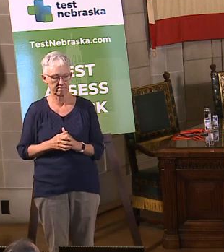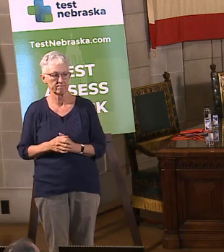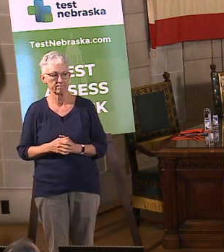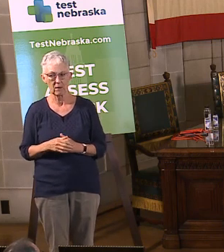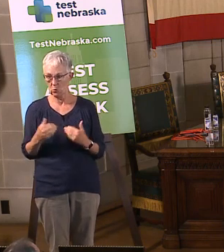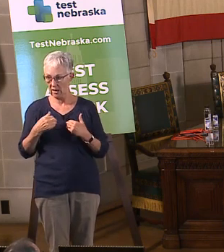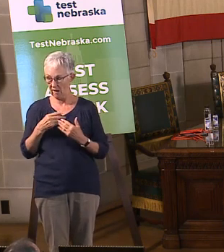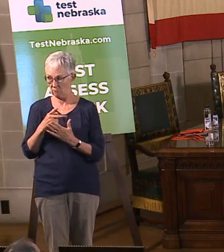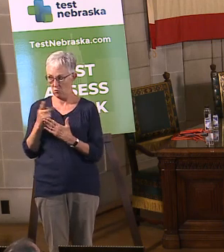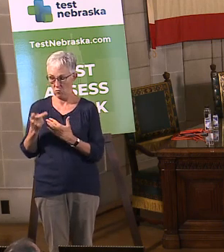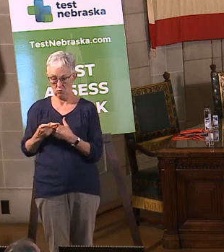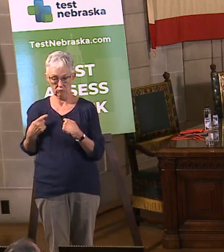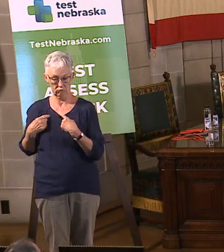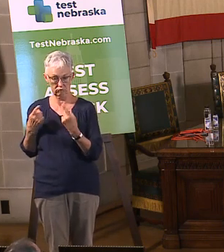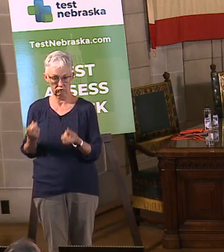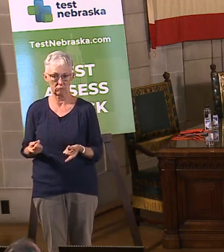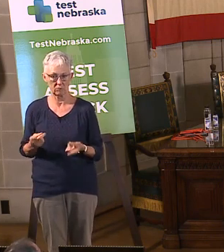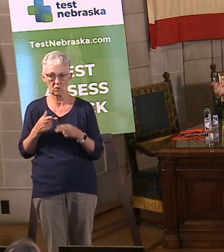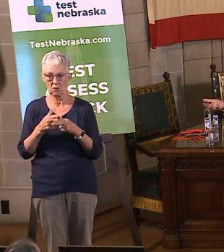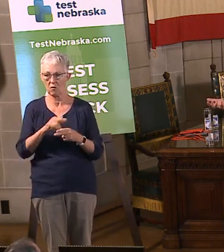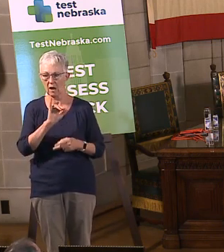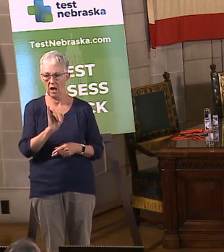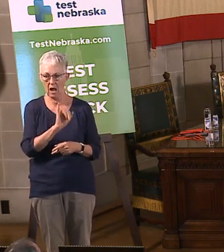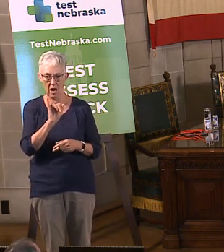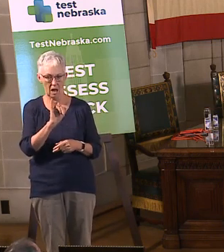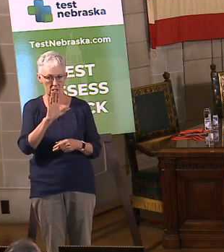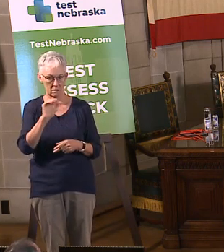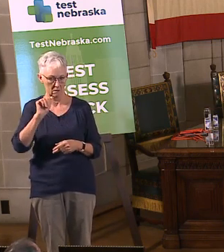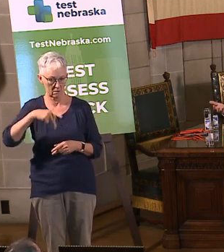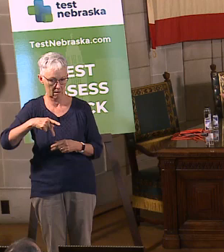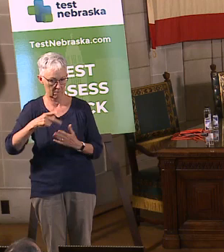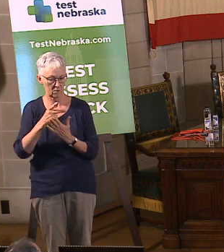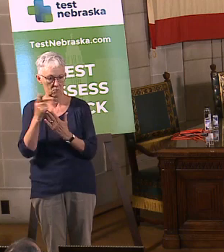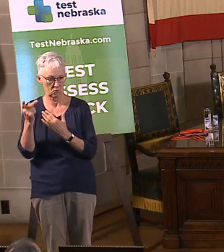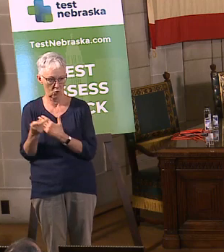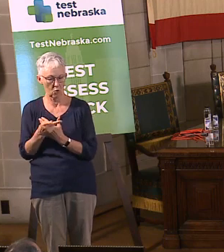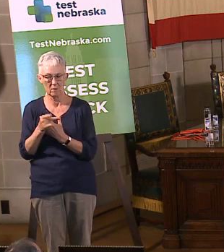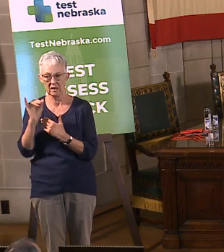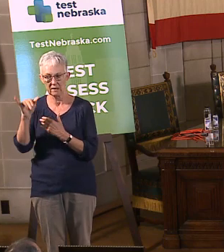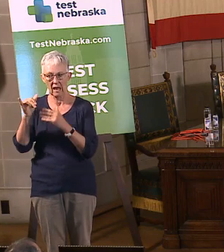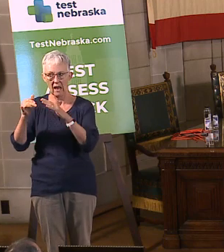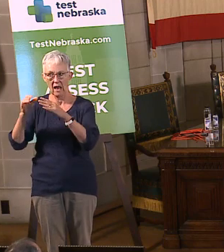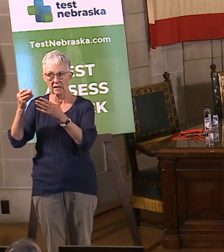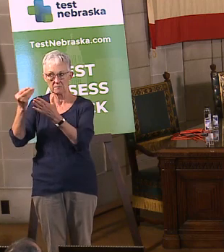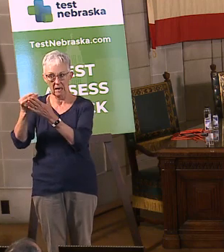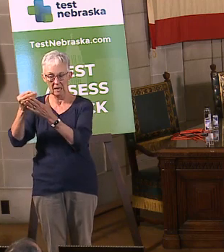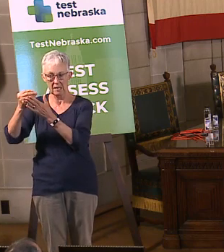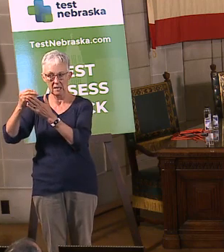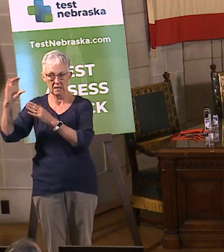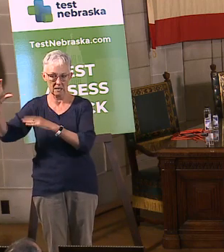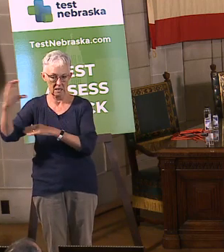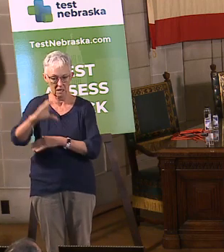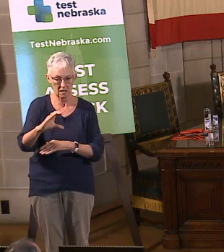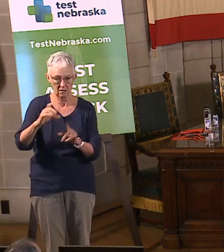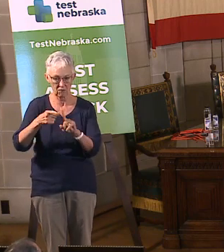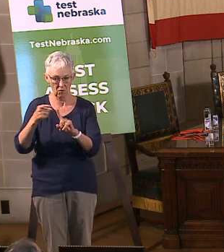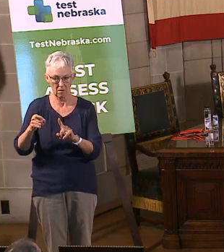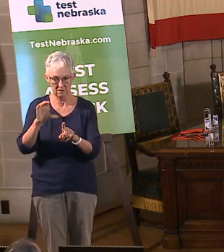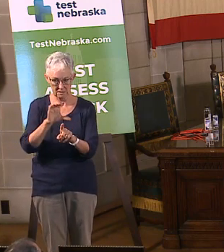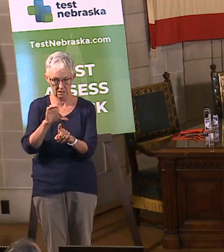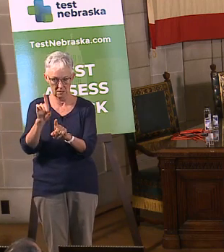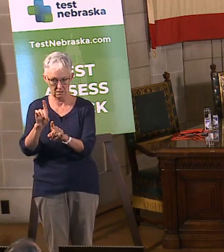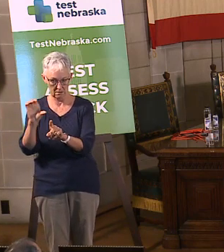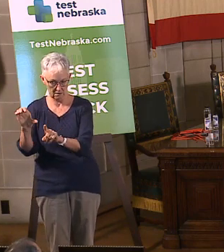a grant that's funded by the CDC. It's actually then comes to the state, and we've actually been working with University UNMC and